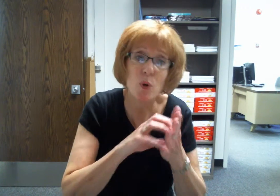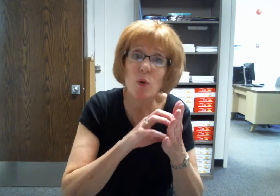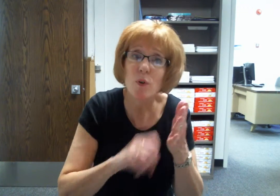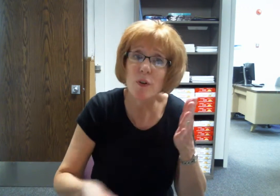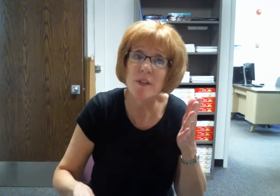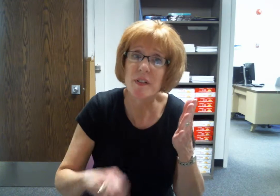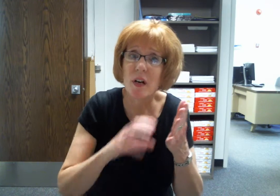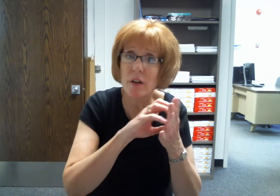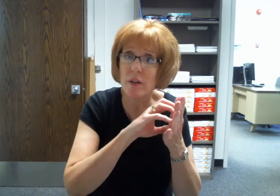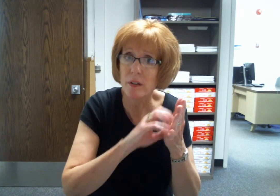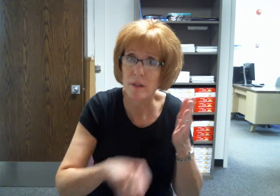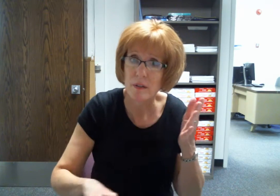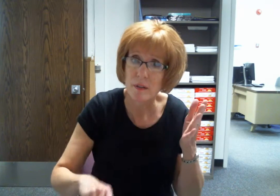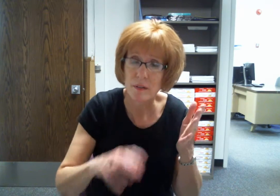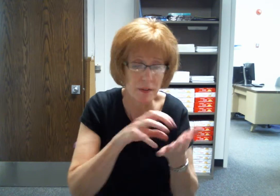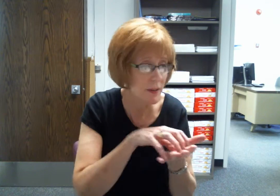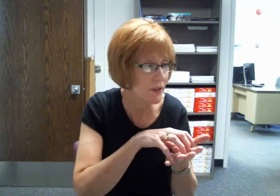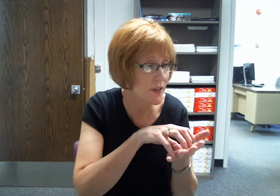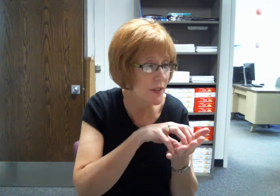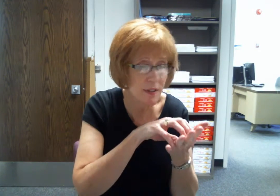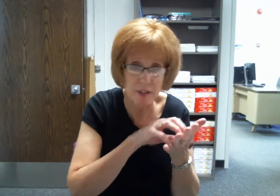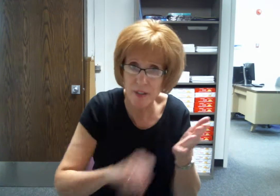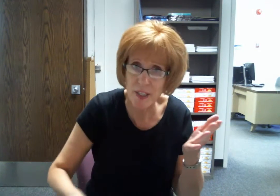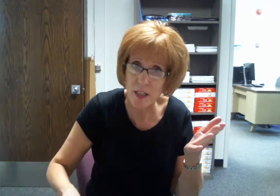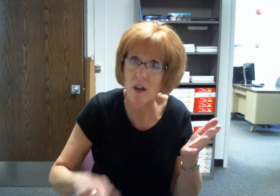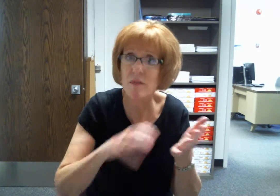Remove or discard. You just take it off.